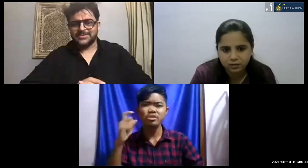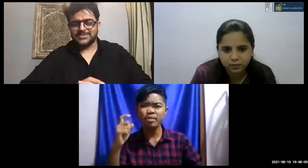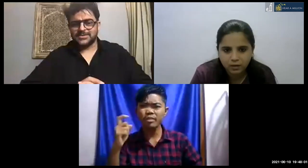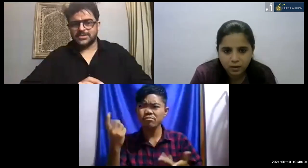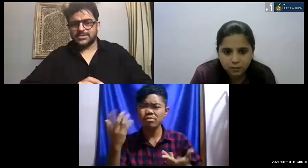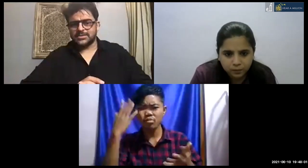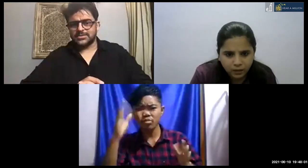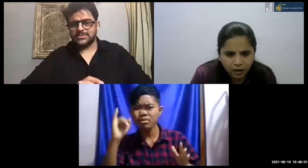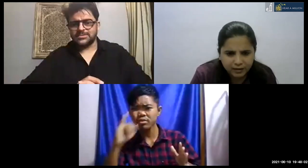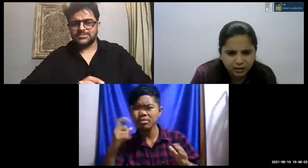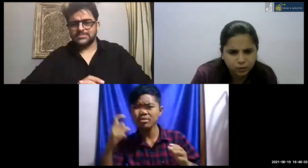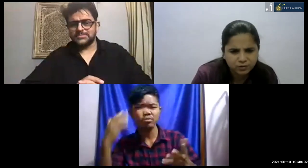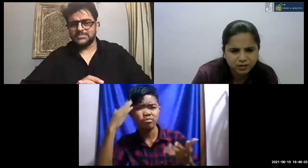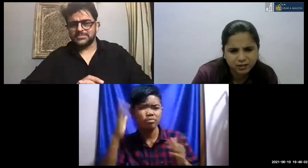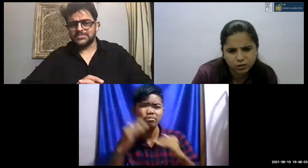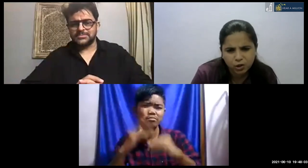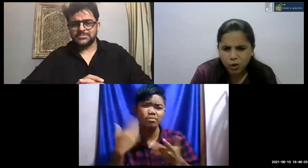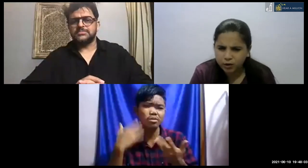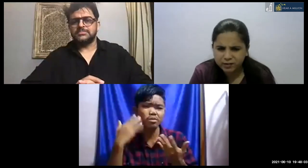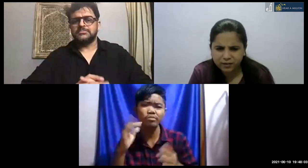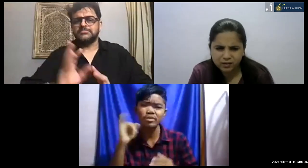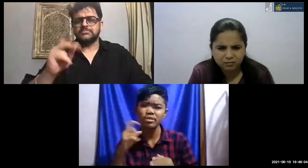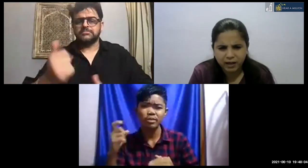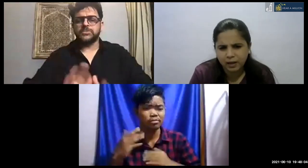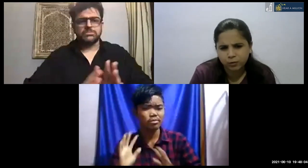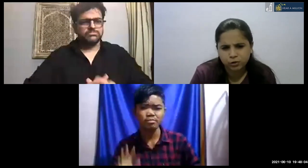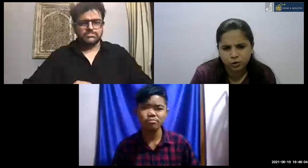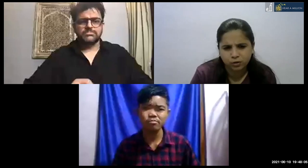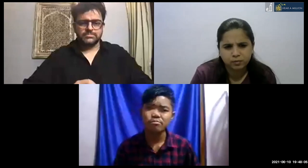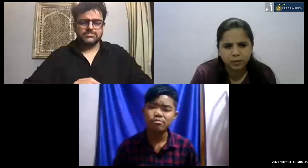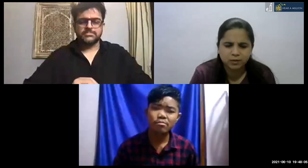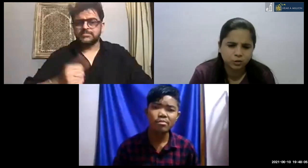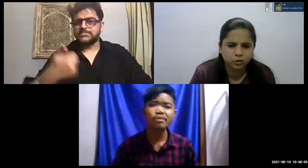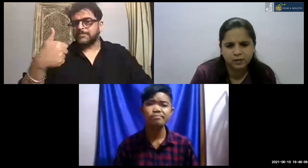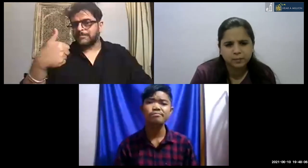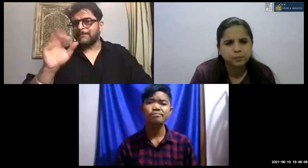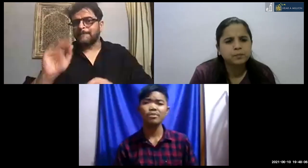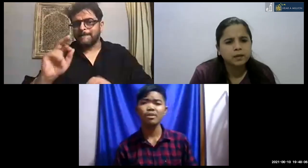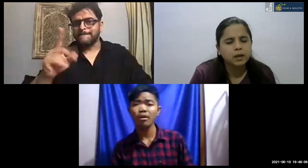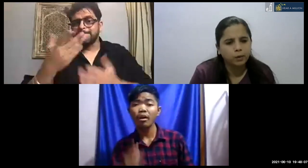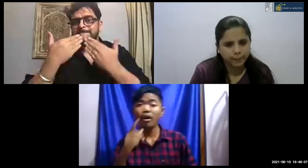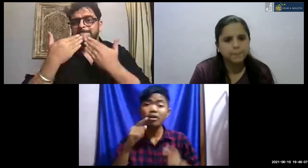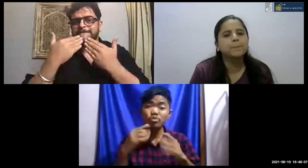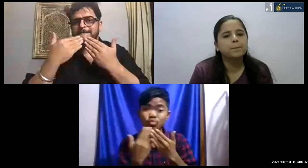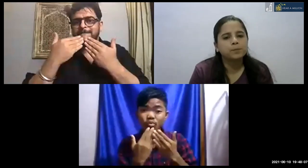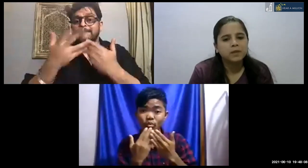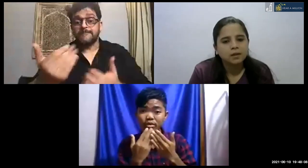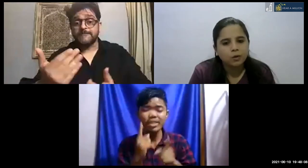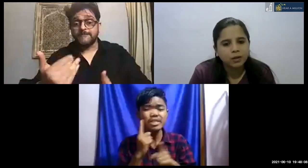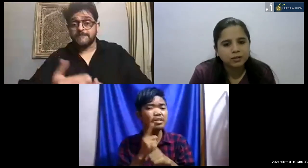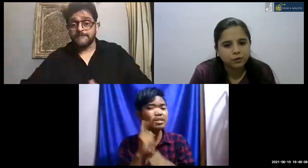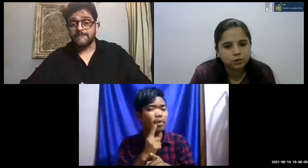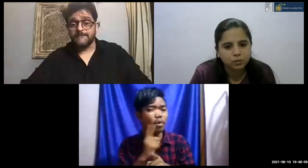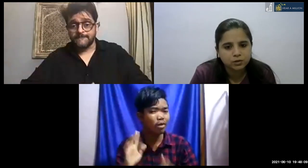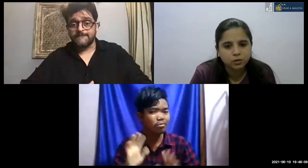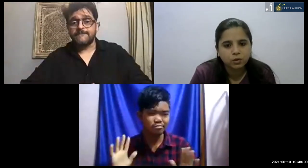are there? I think around 6 or 7. I'm not sure. Maybe 6 or 7. Okay.